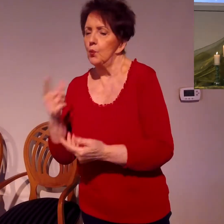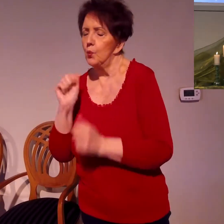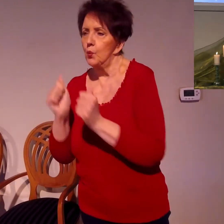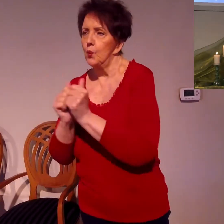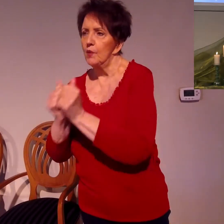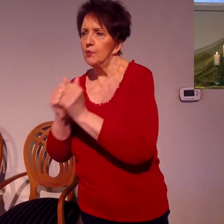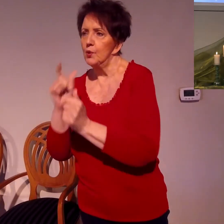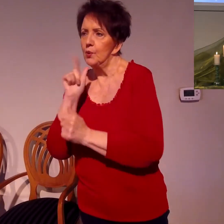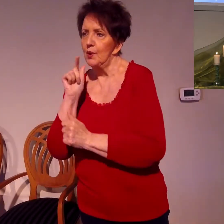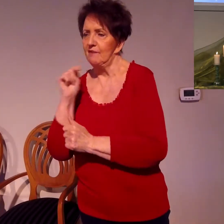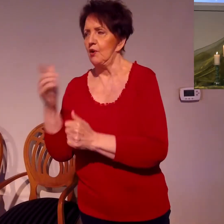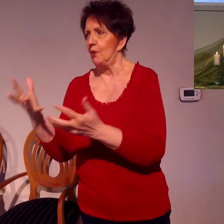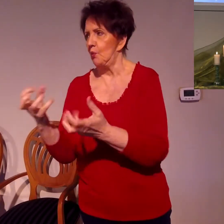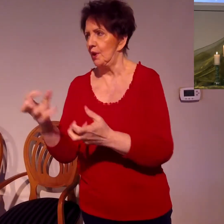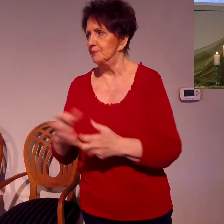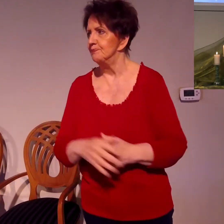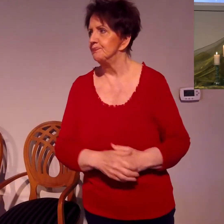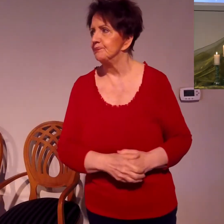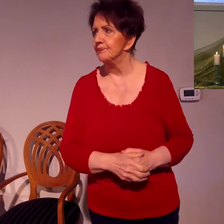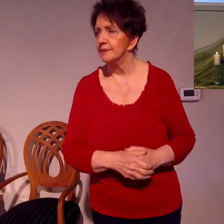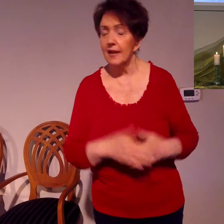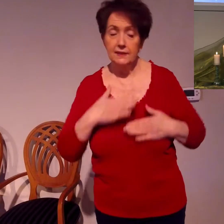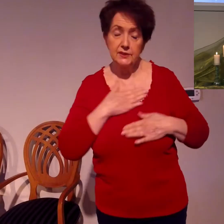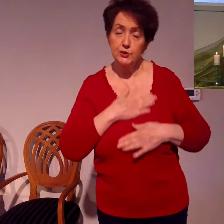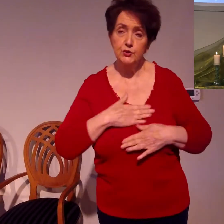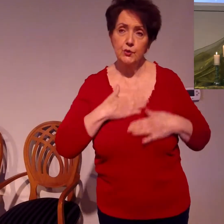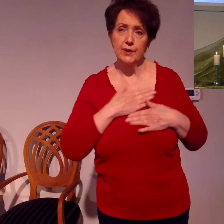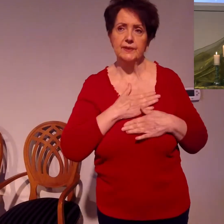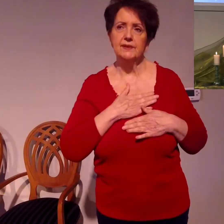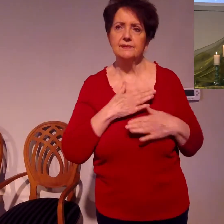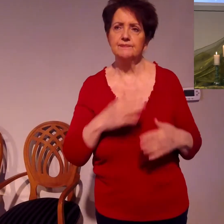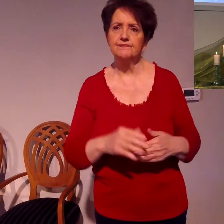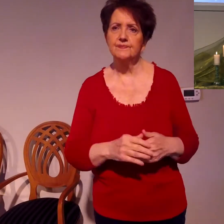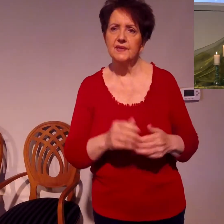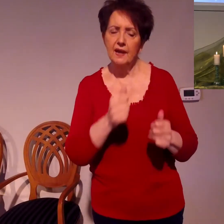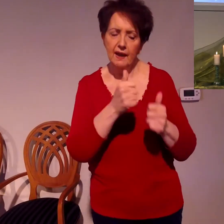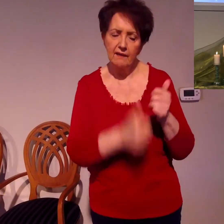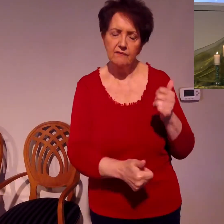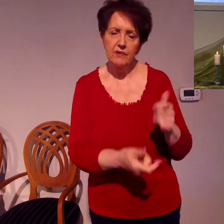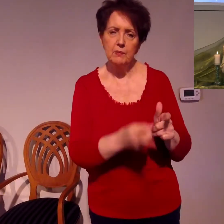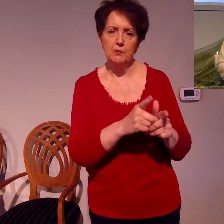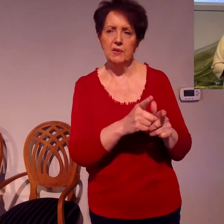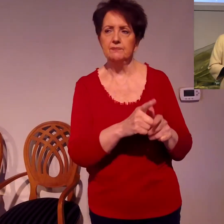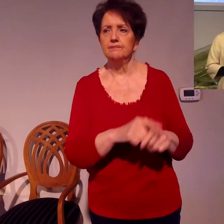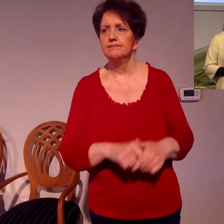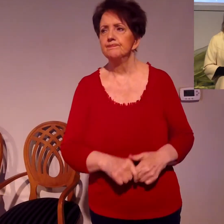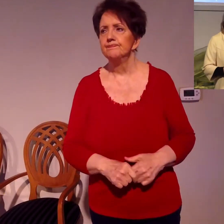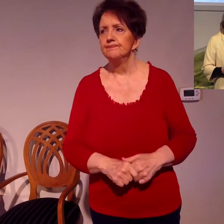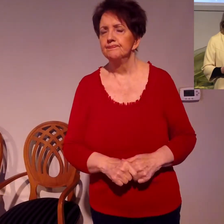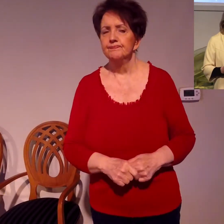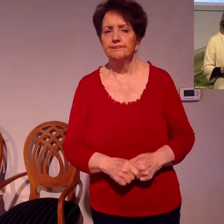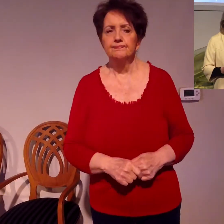do it. And enjoying that in every moment.